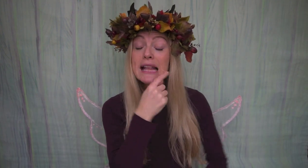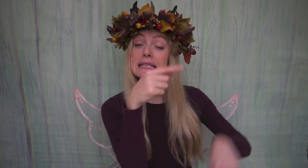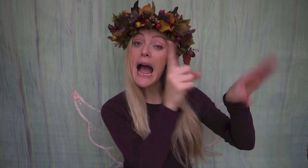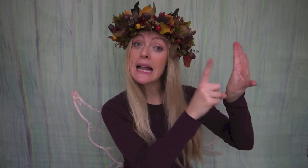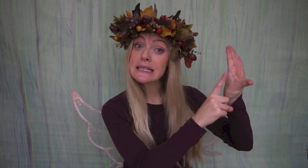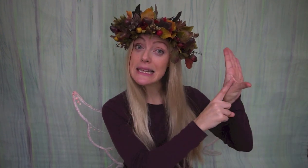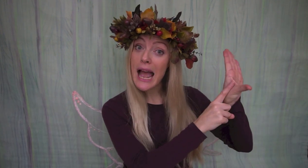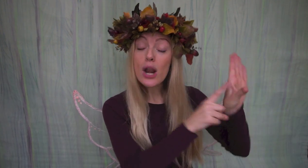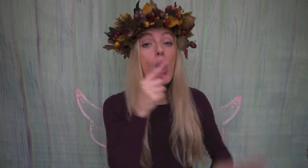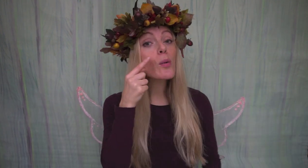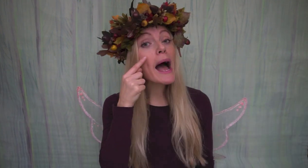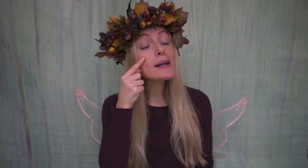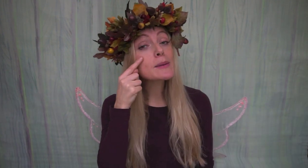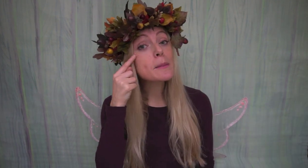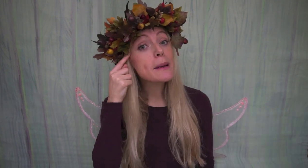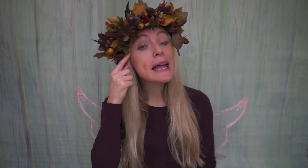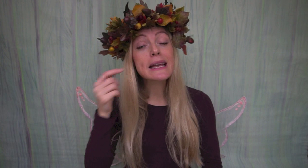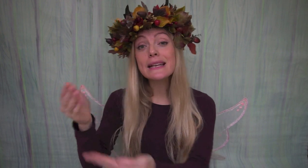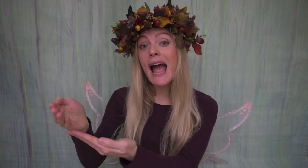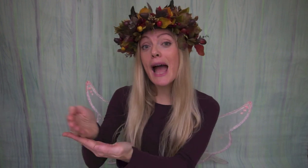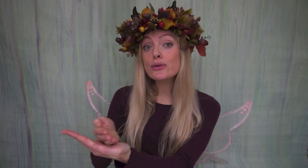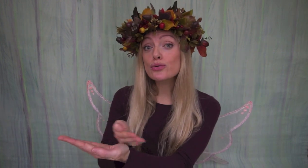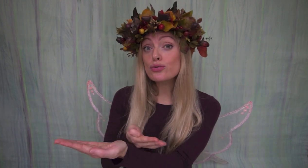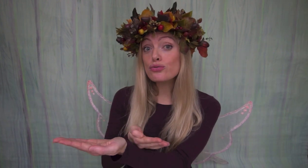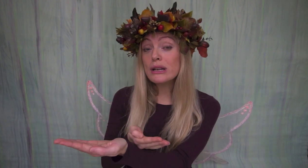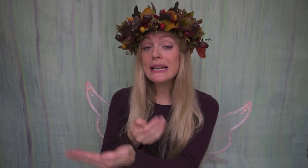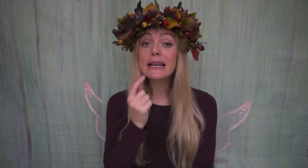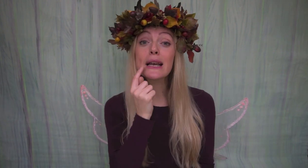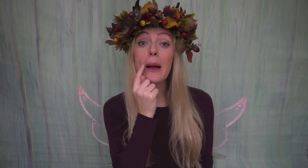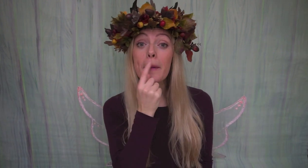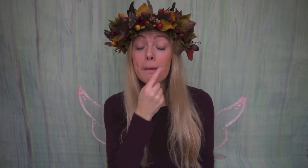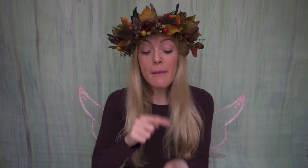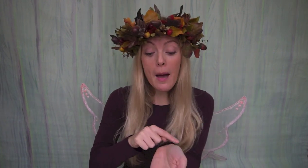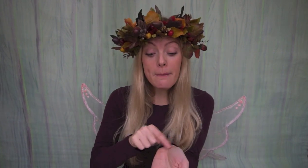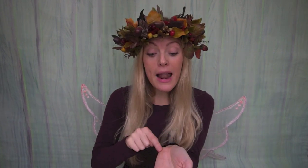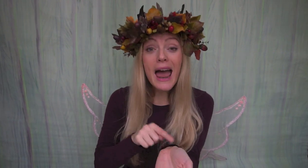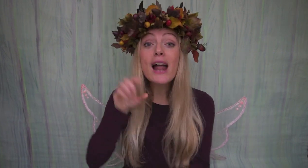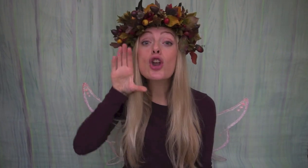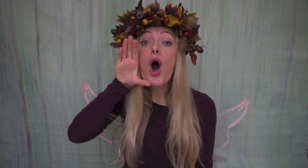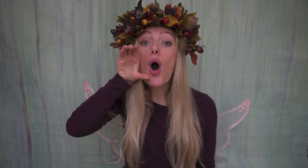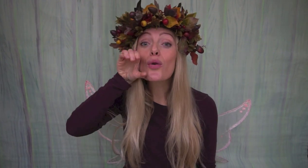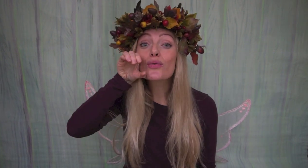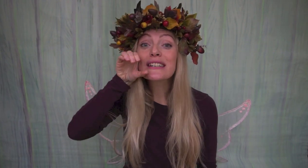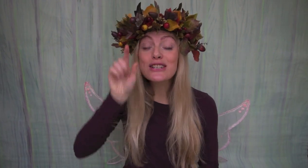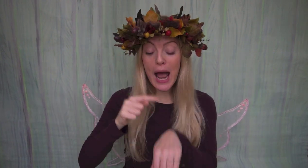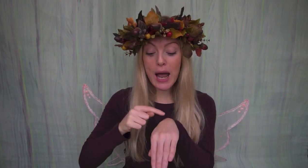Red and yellow and pink and green, purple and orange